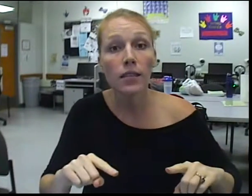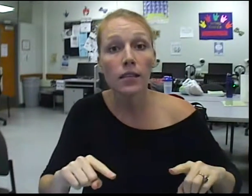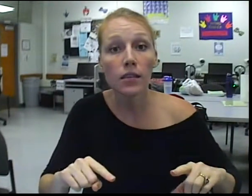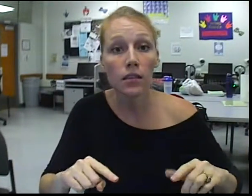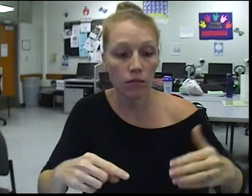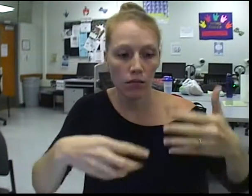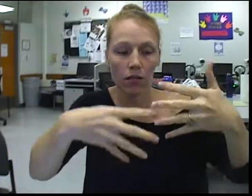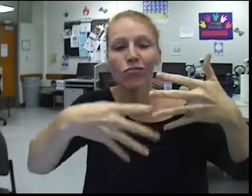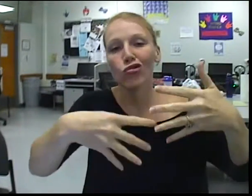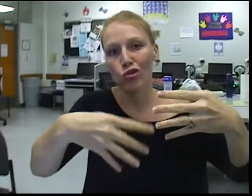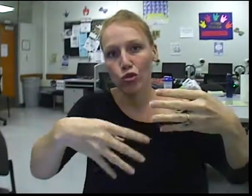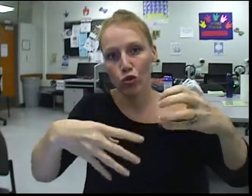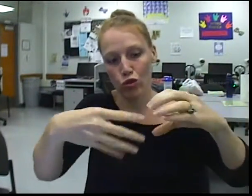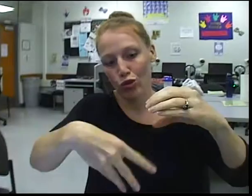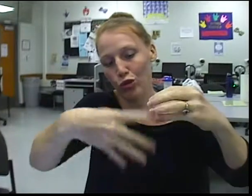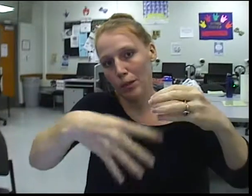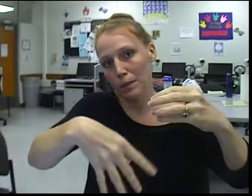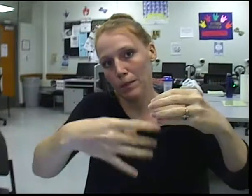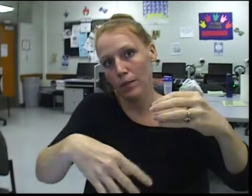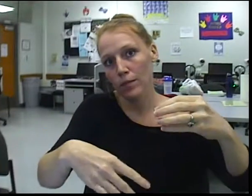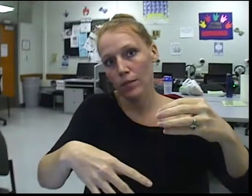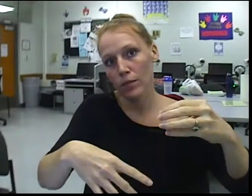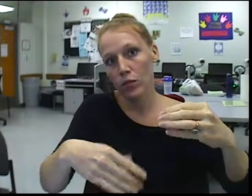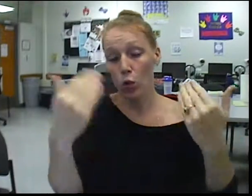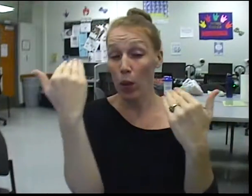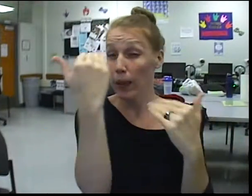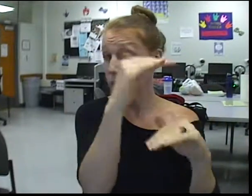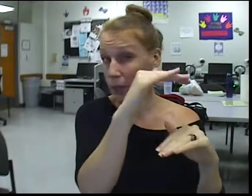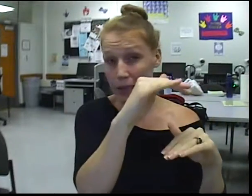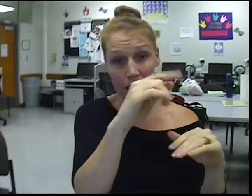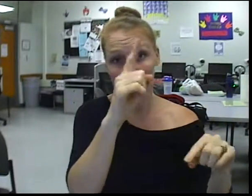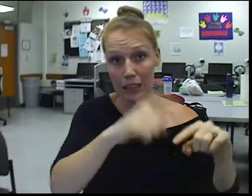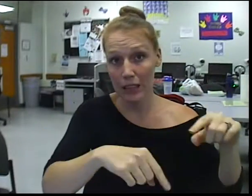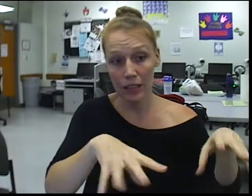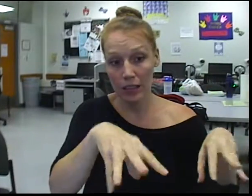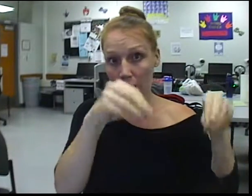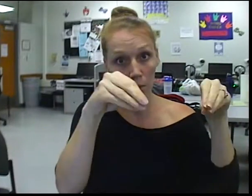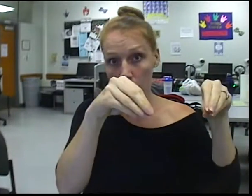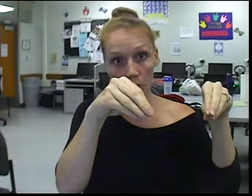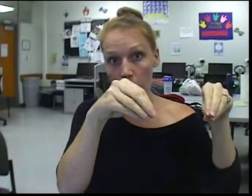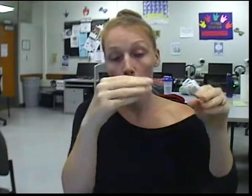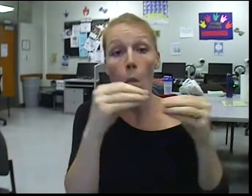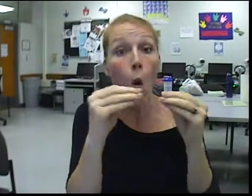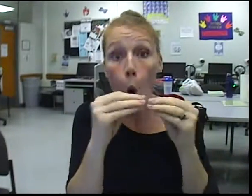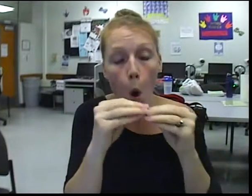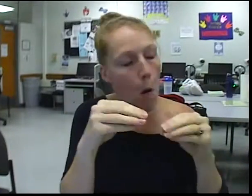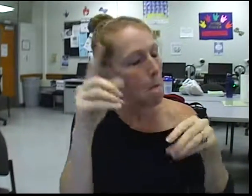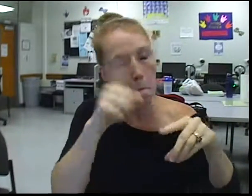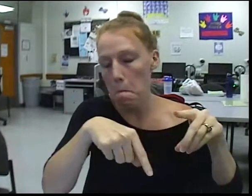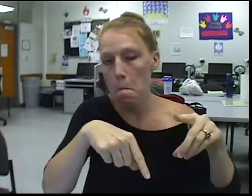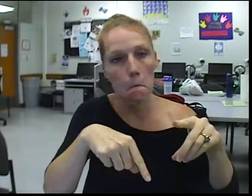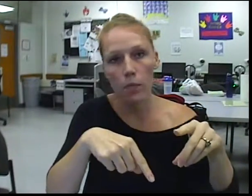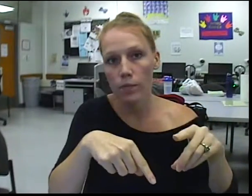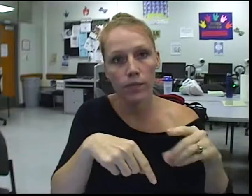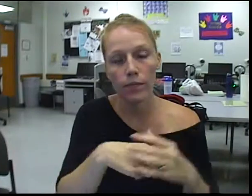So it's only holding a certain amount of water, and eventually it's going to start giving some of that off. Other things you could describe as being